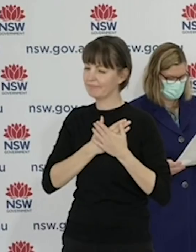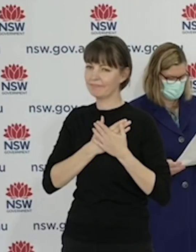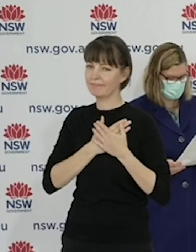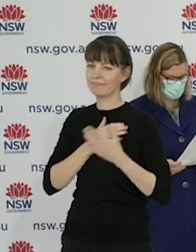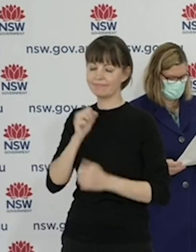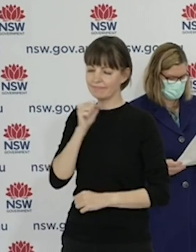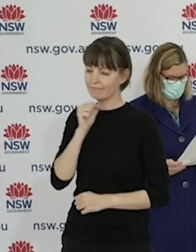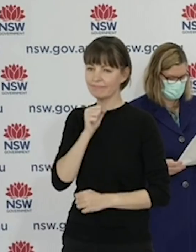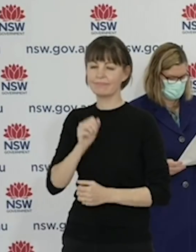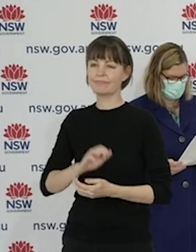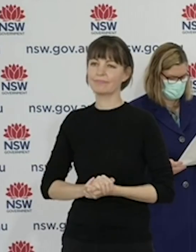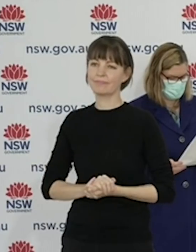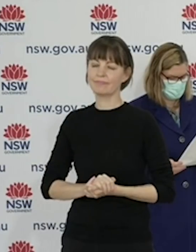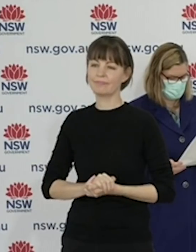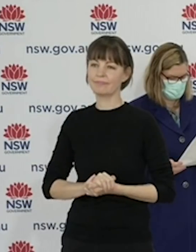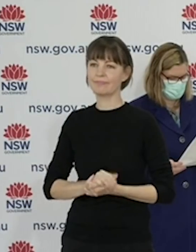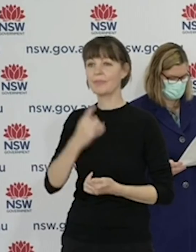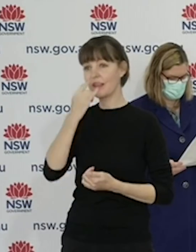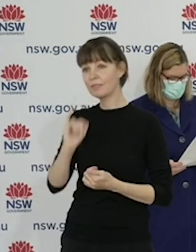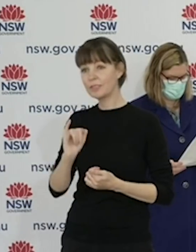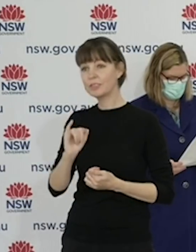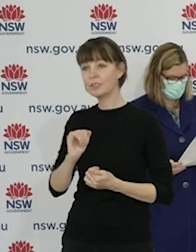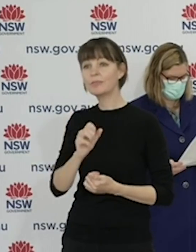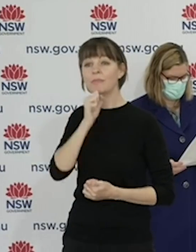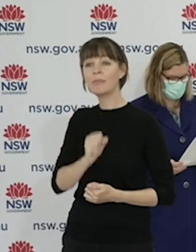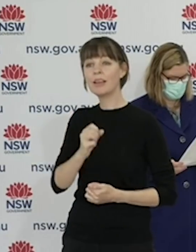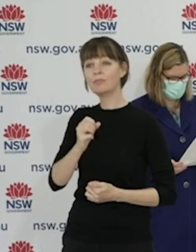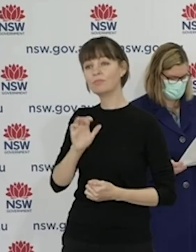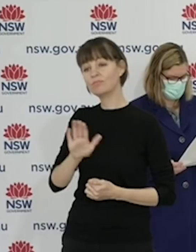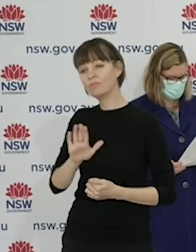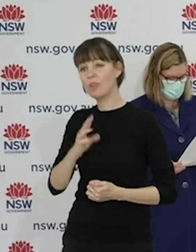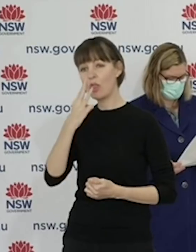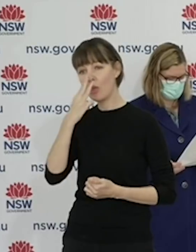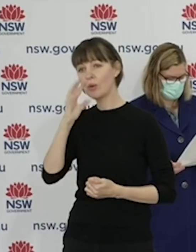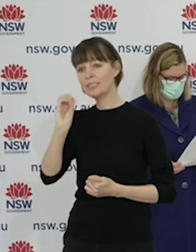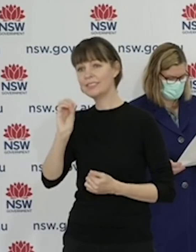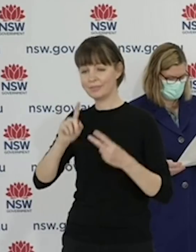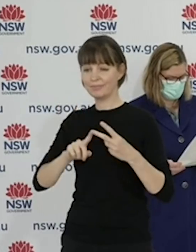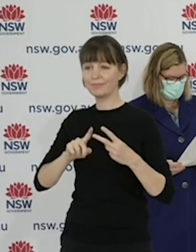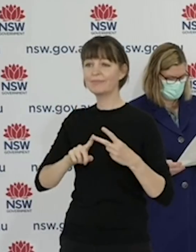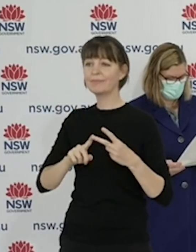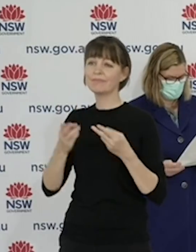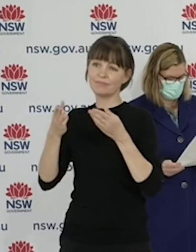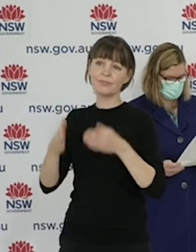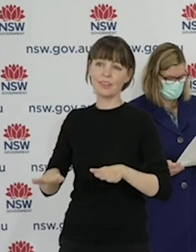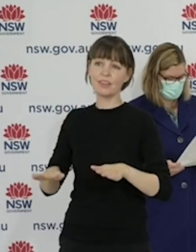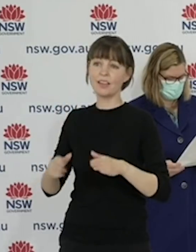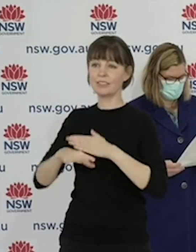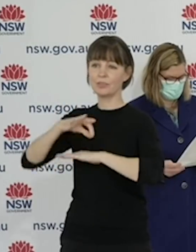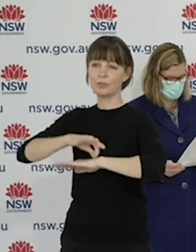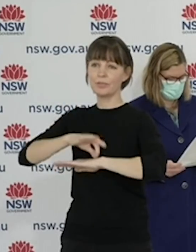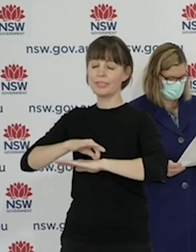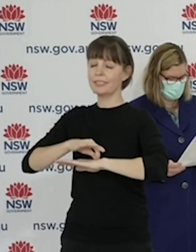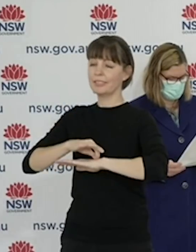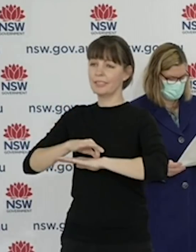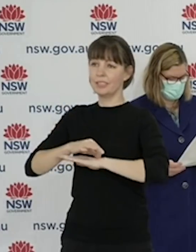these circumstances. And unfortunately, a man in his 30s also died in hospital. Again, our